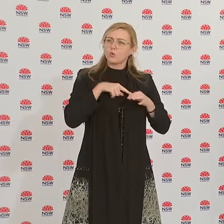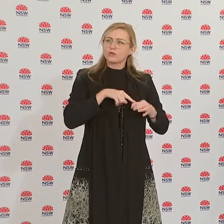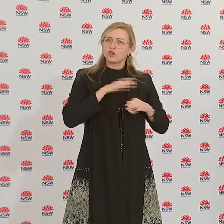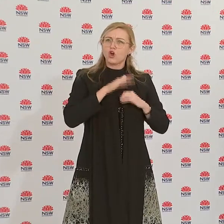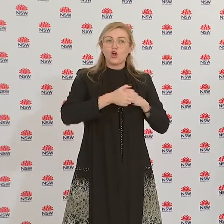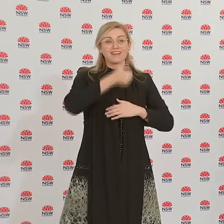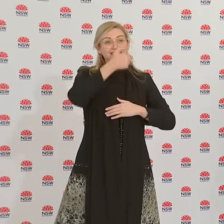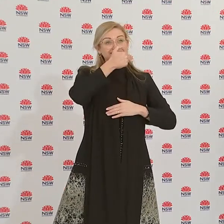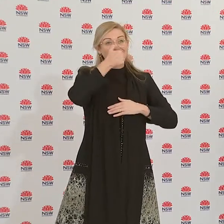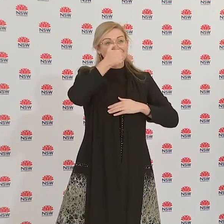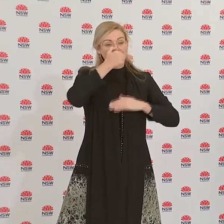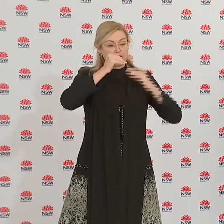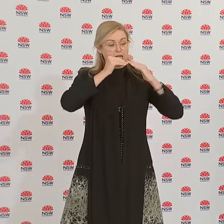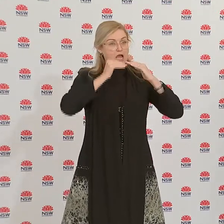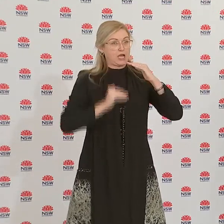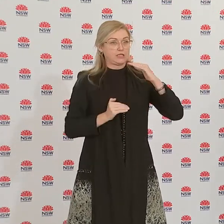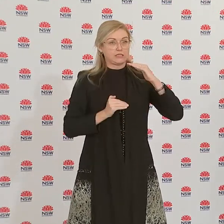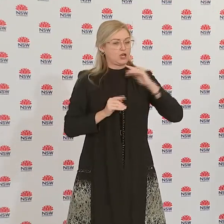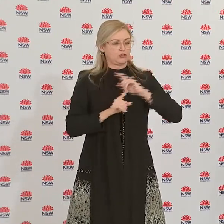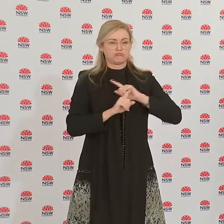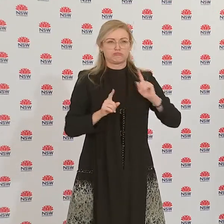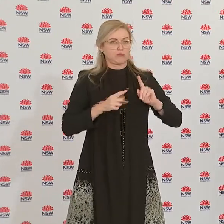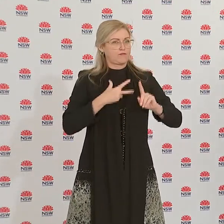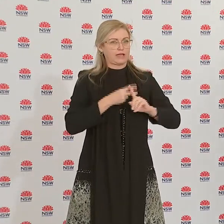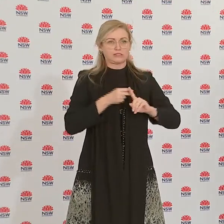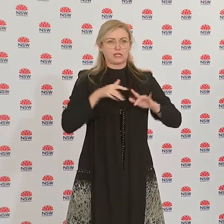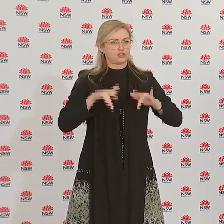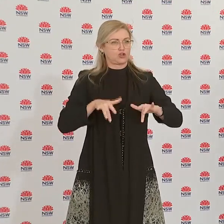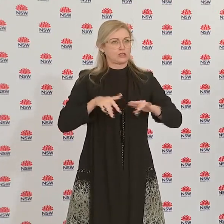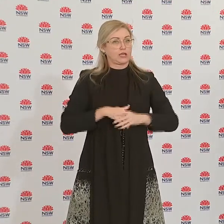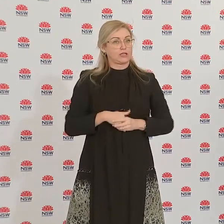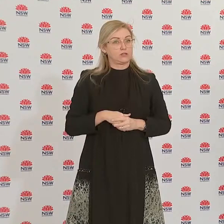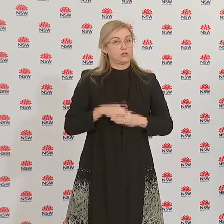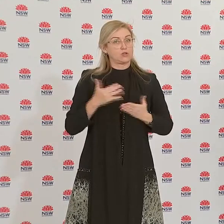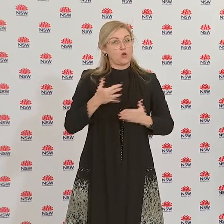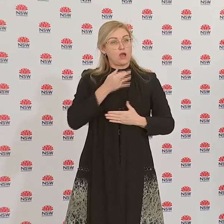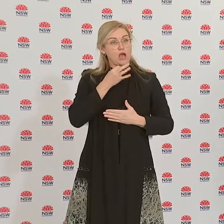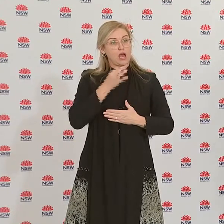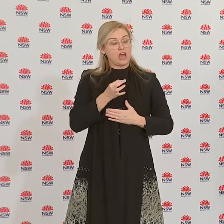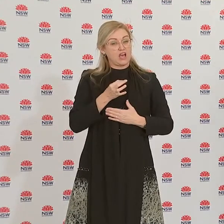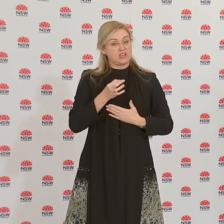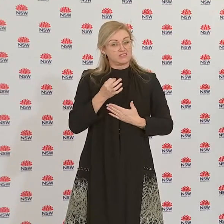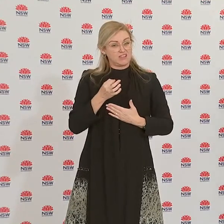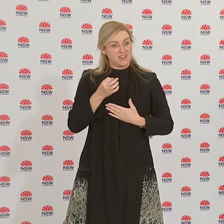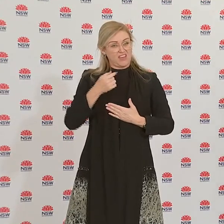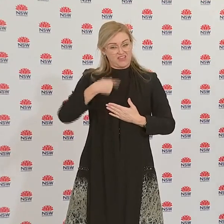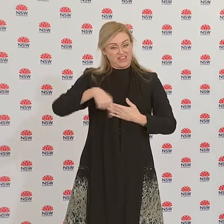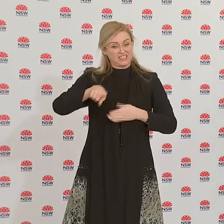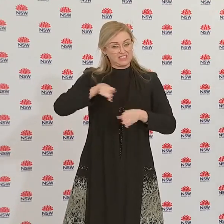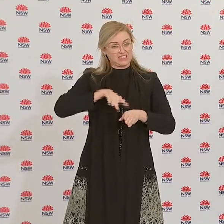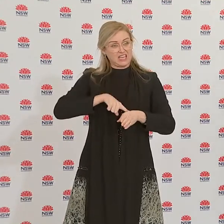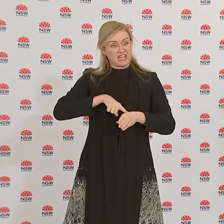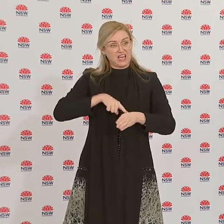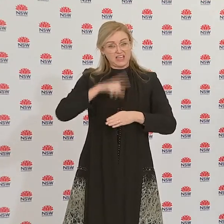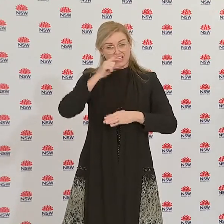to be vaccinated. Is it realistic, or how realistic is it that children go back to school this year?